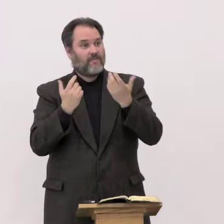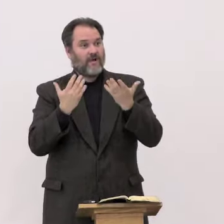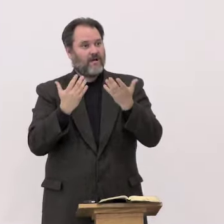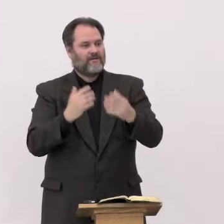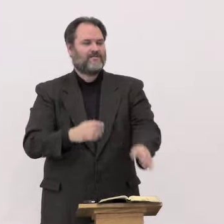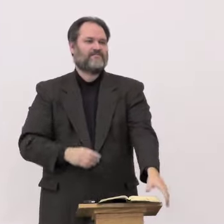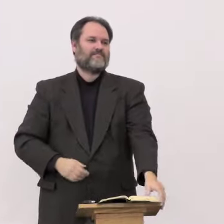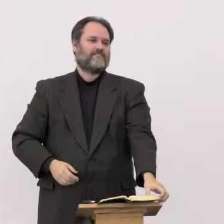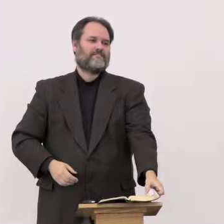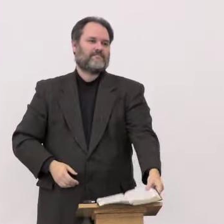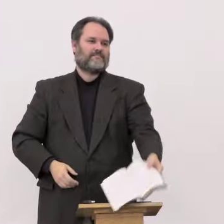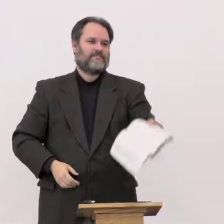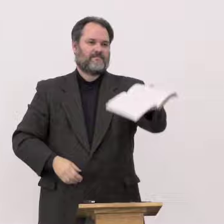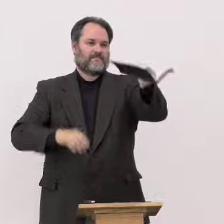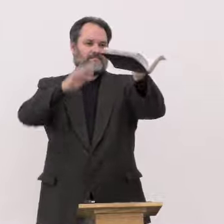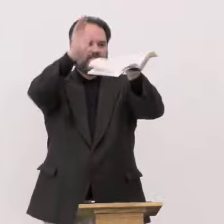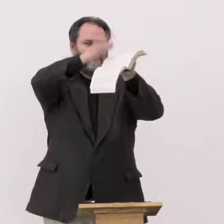And number four, be wise. And